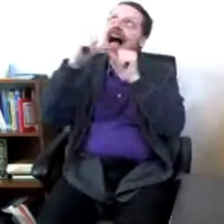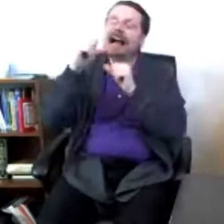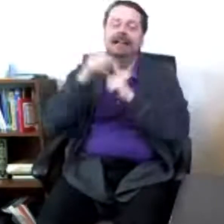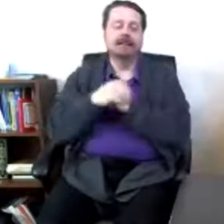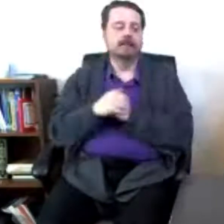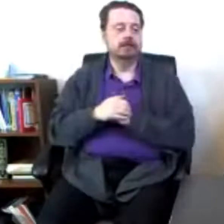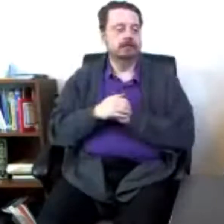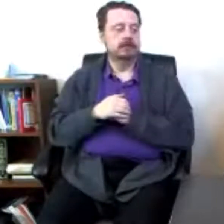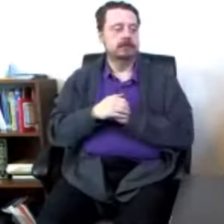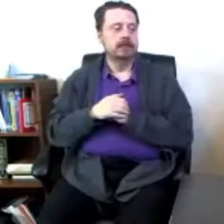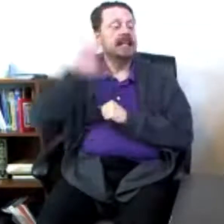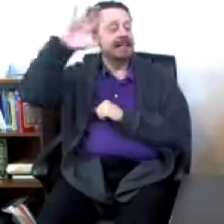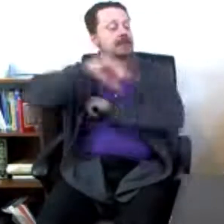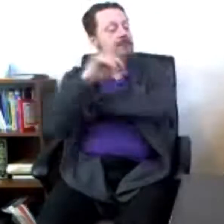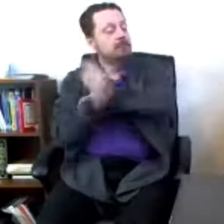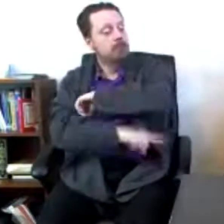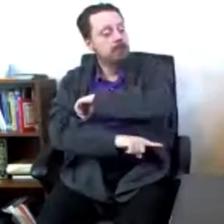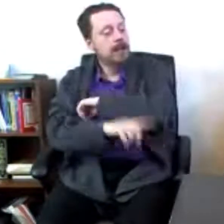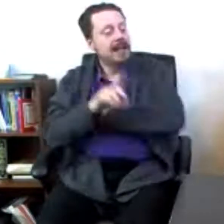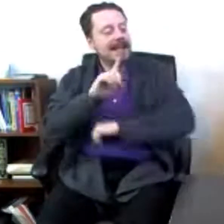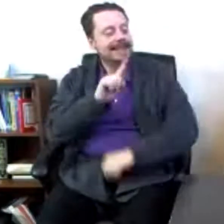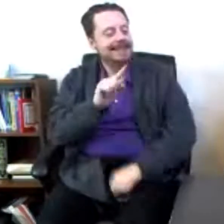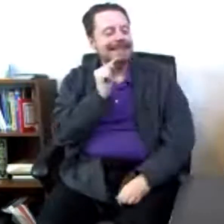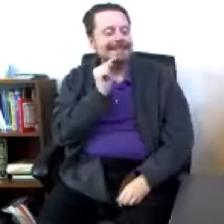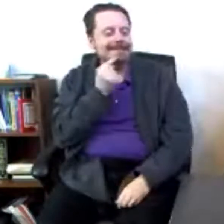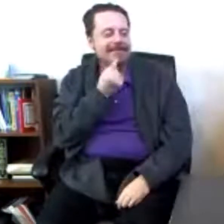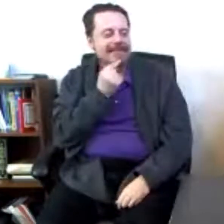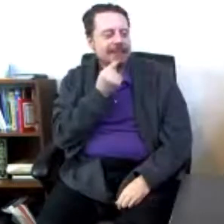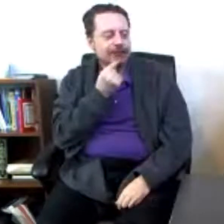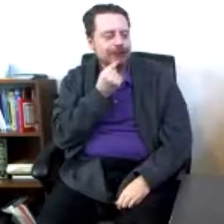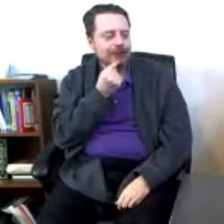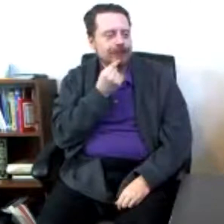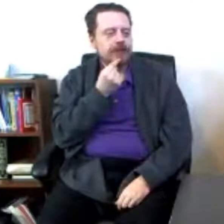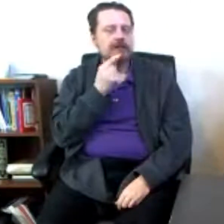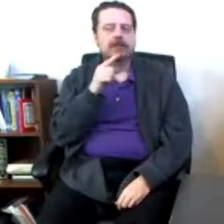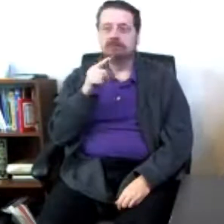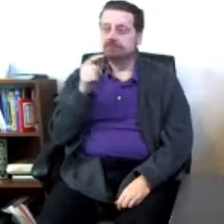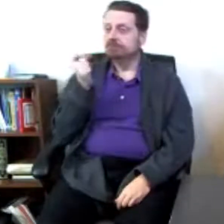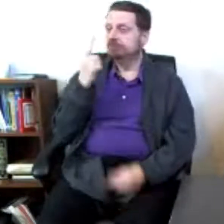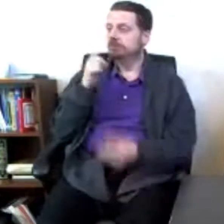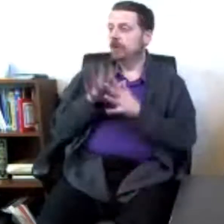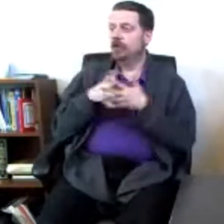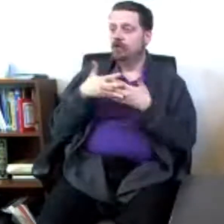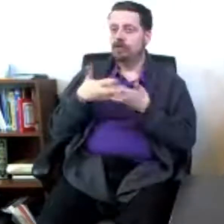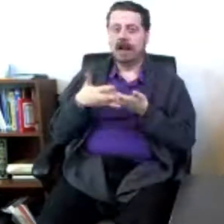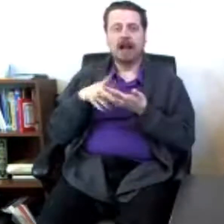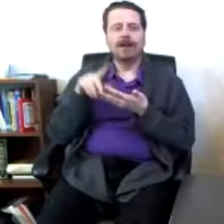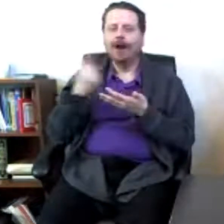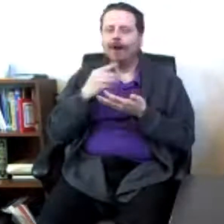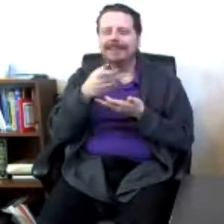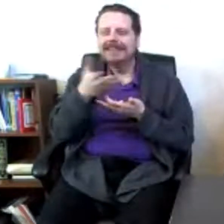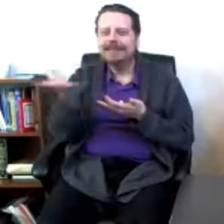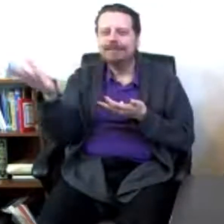torment is severe. You see, the Quran always gives you this kind of